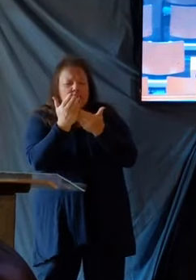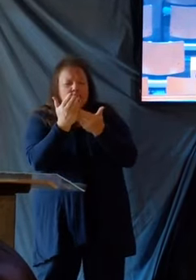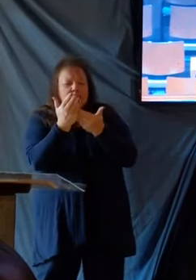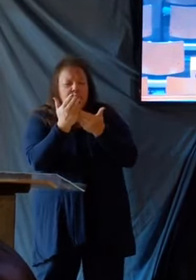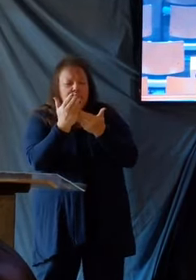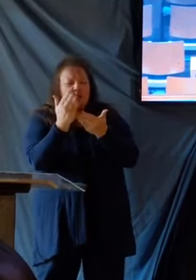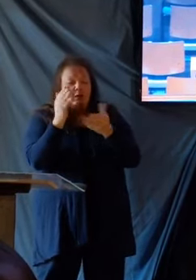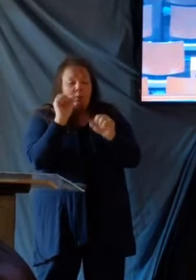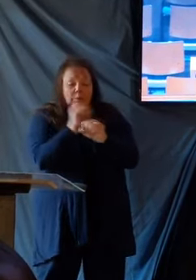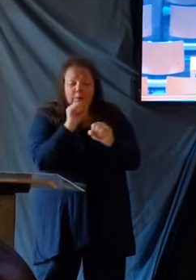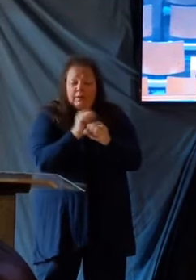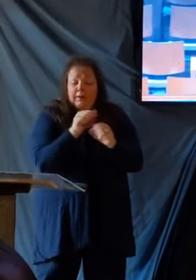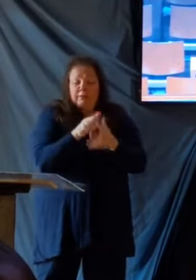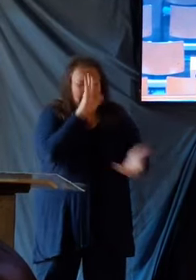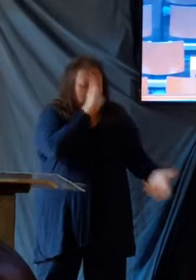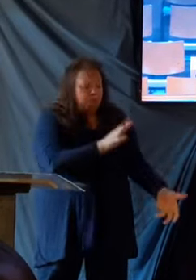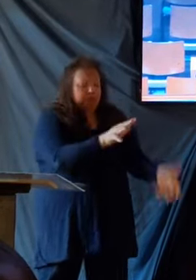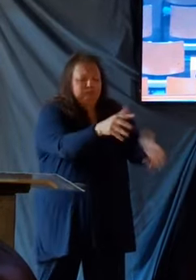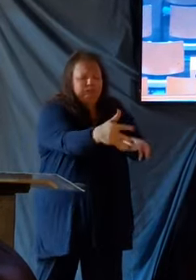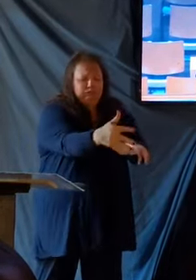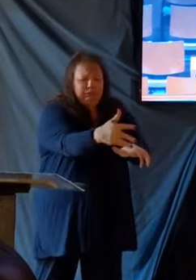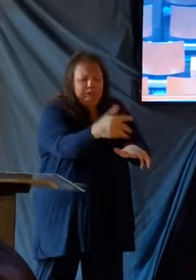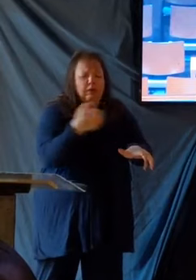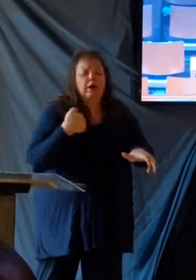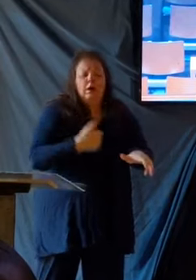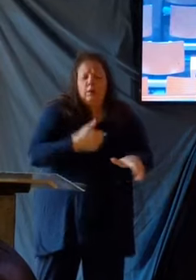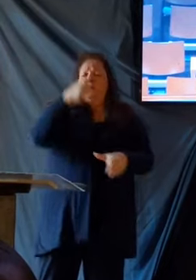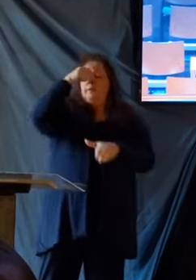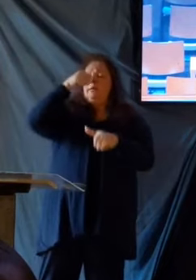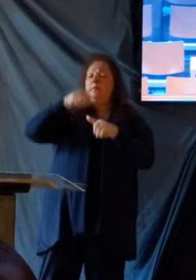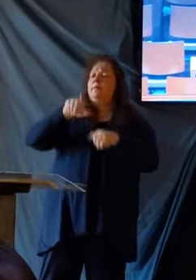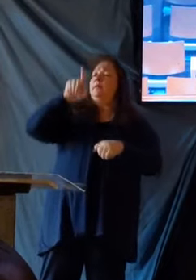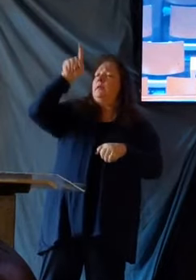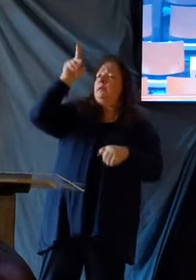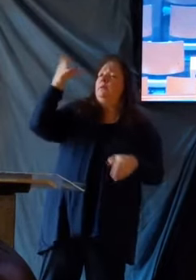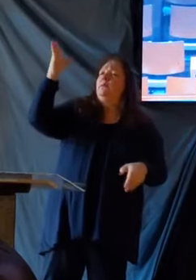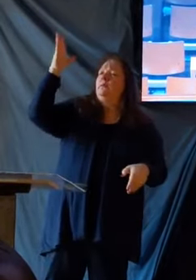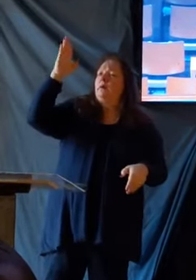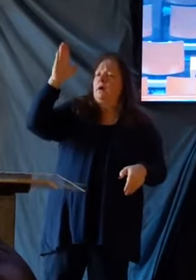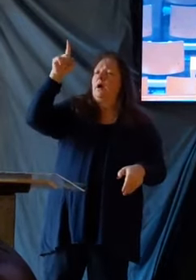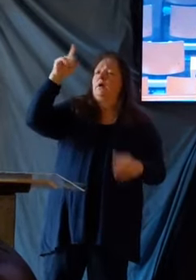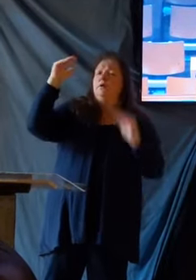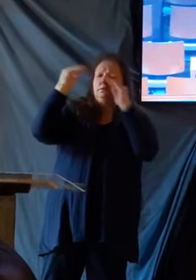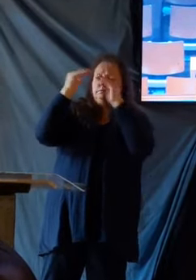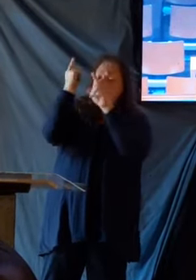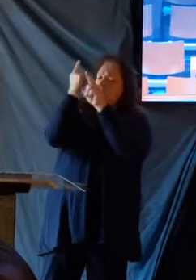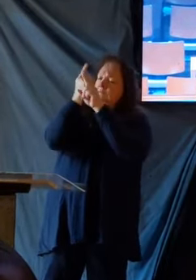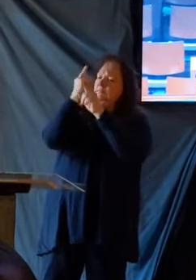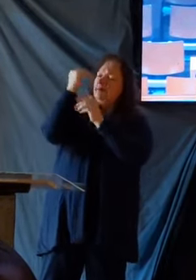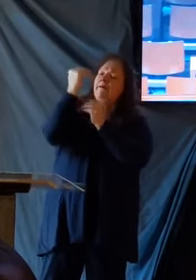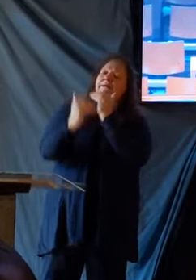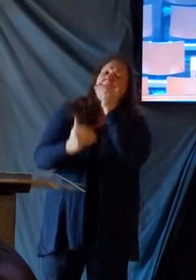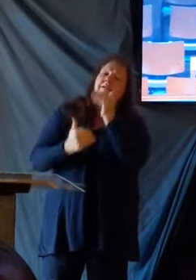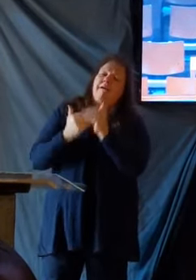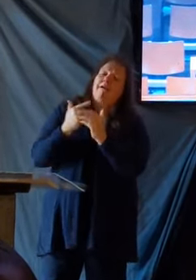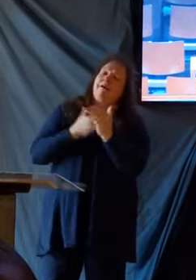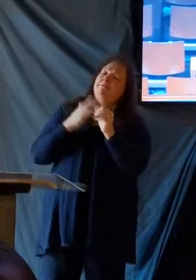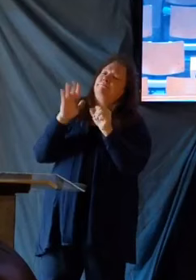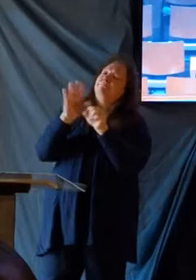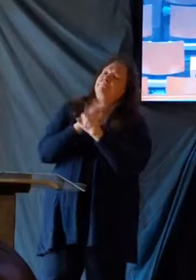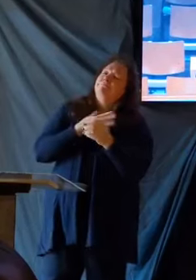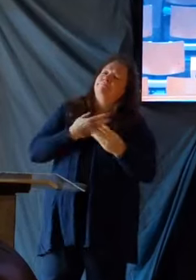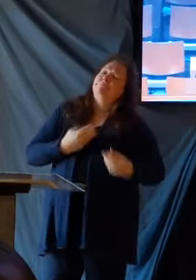calamity, it is a reminder that you were a God who is a just God, a gracious God, a merciful